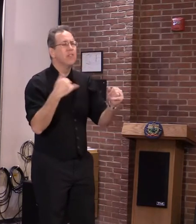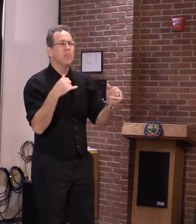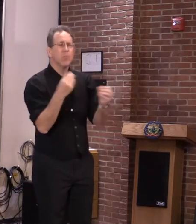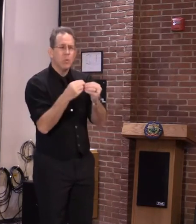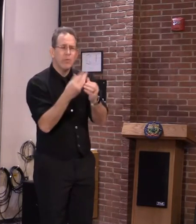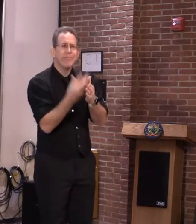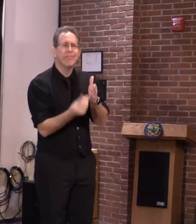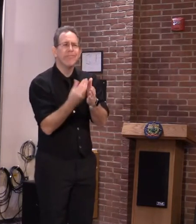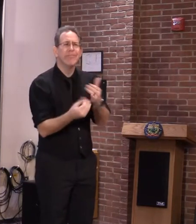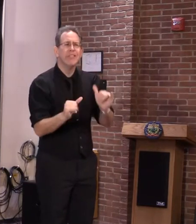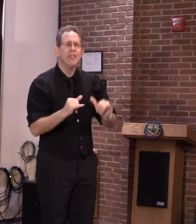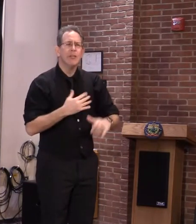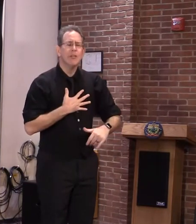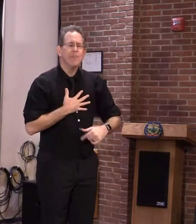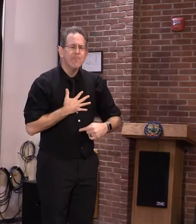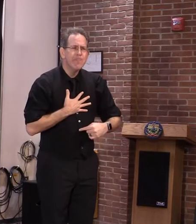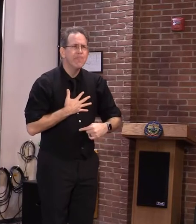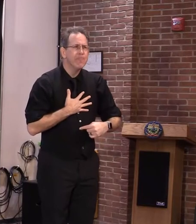result.